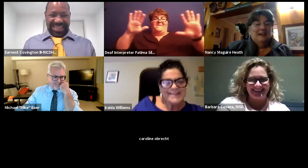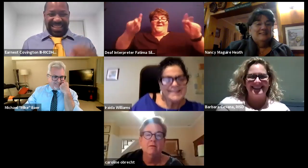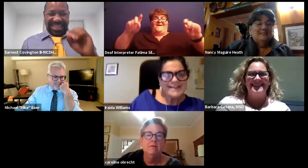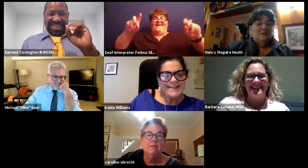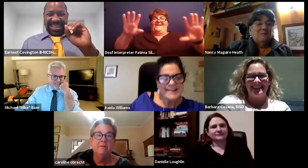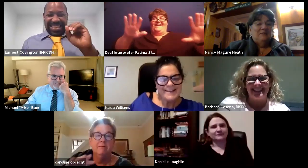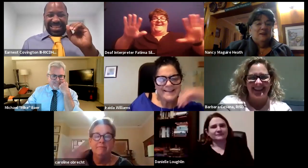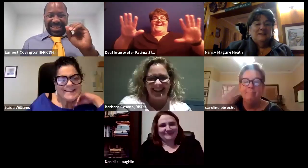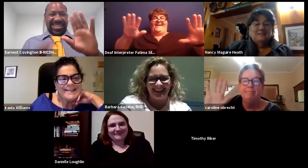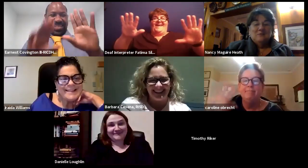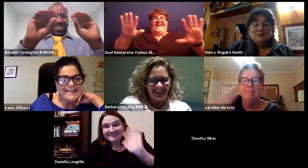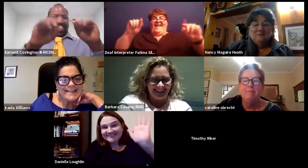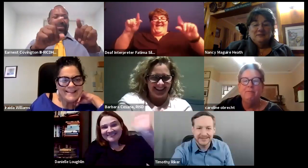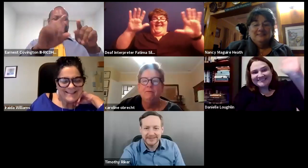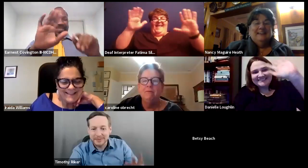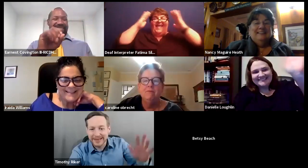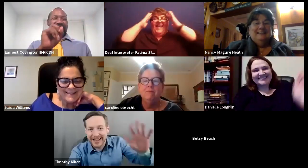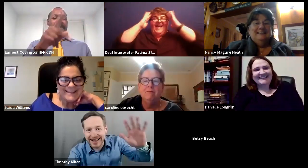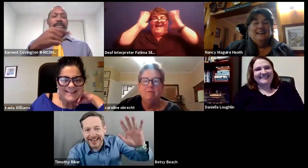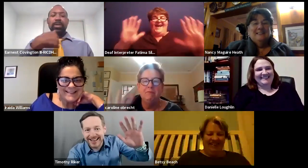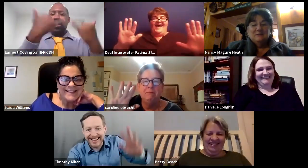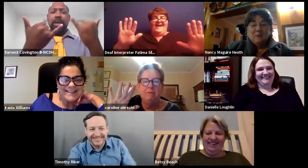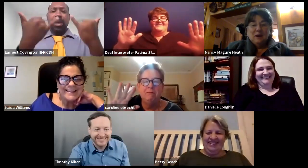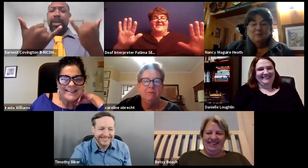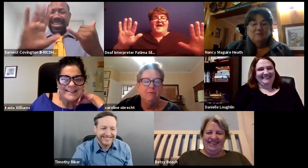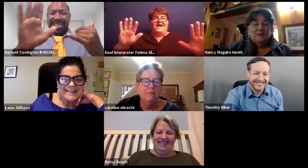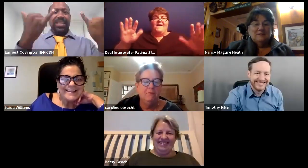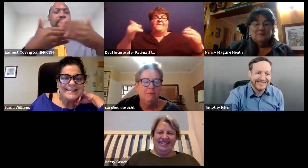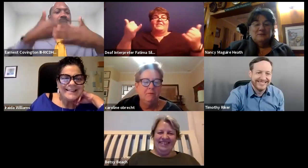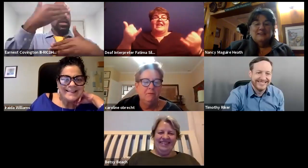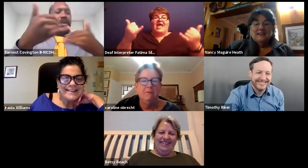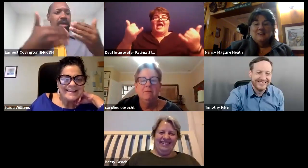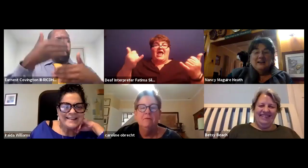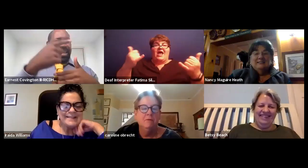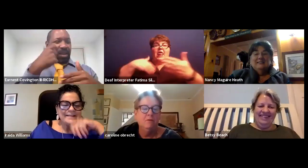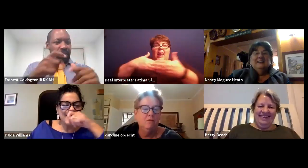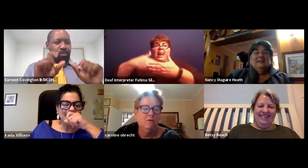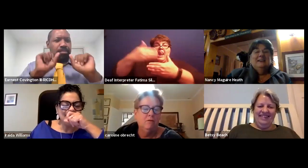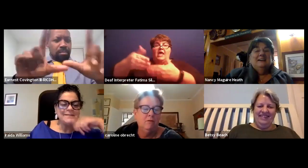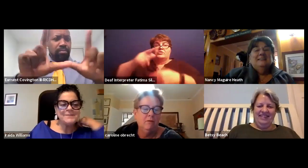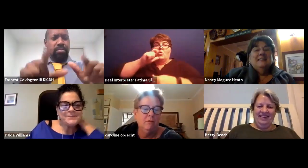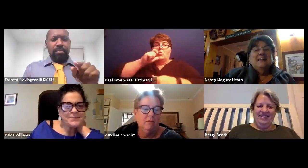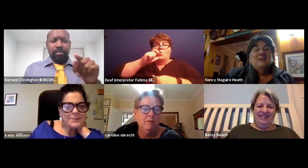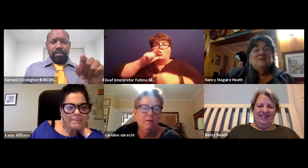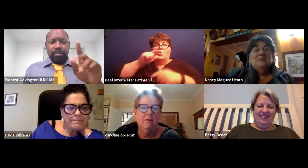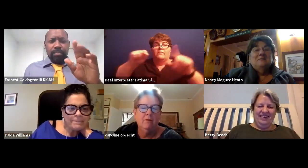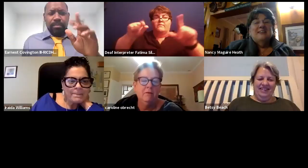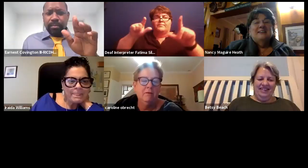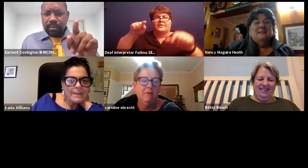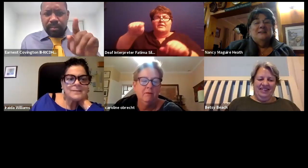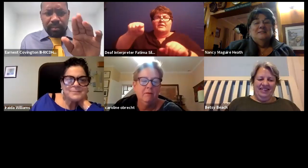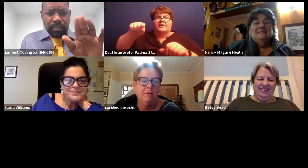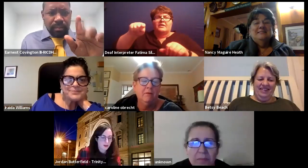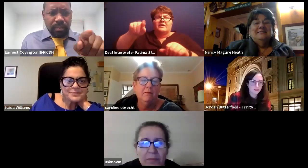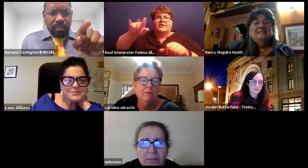Oh, I see so many friends. It's wonderful. There's Barbara from our school and Danielle. Thank you all for